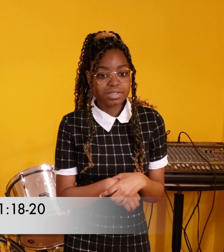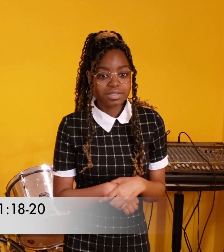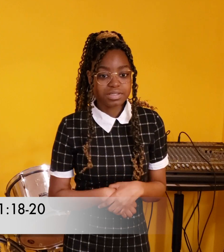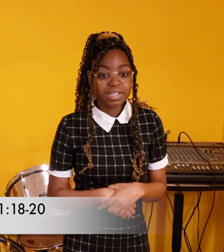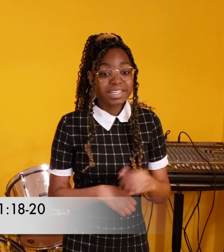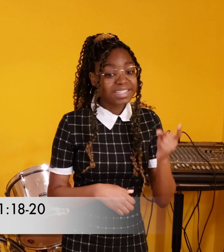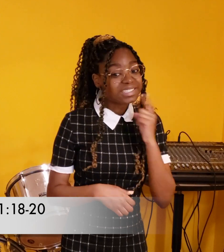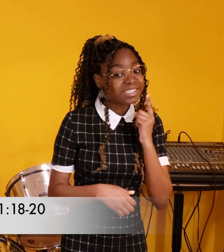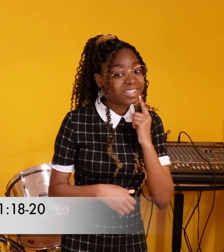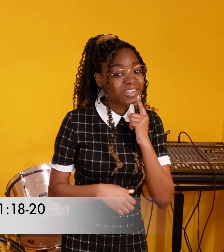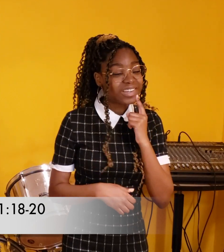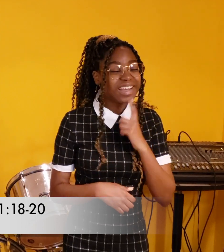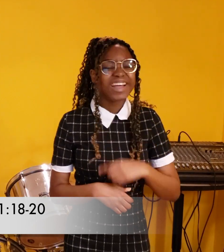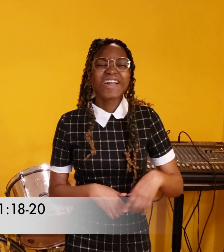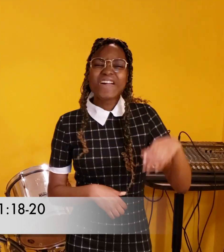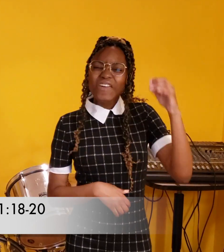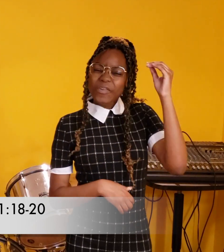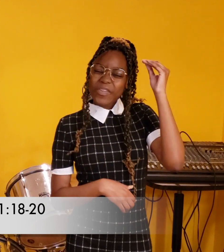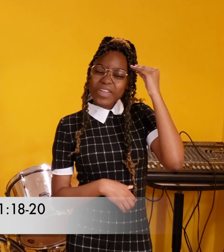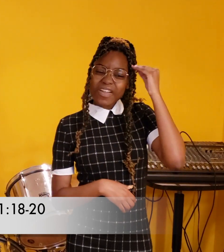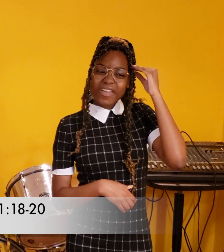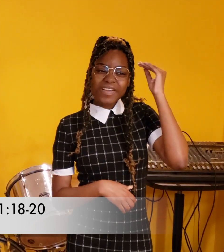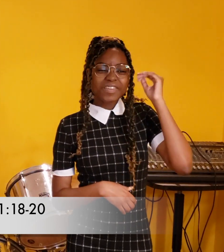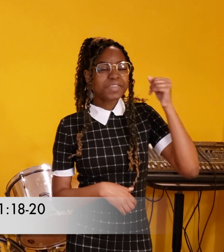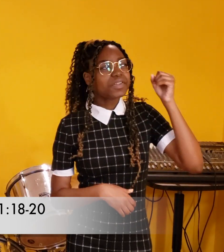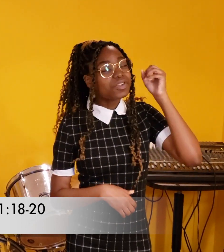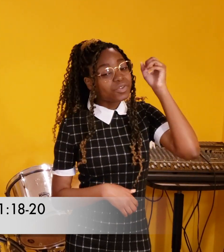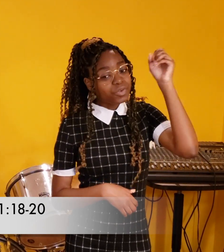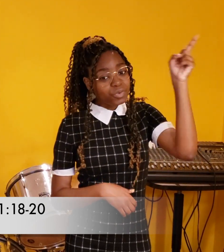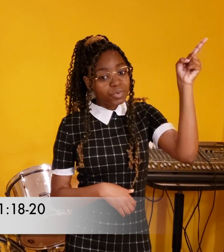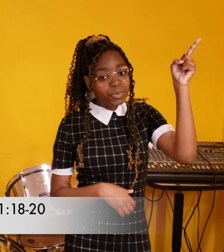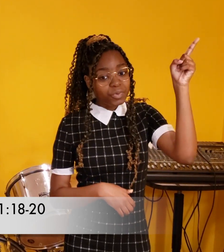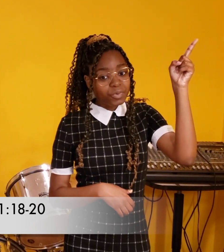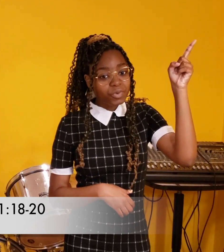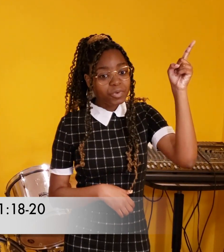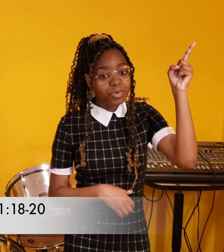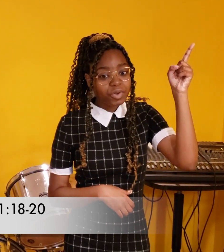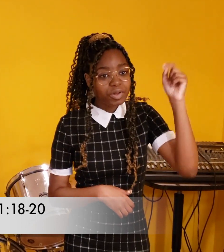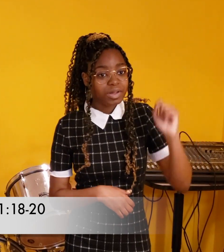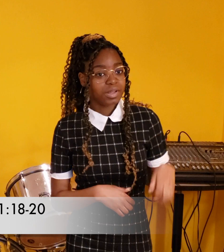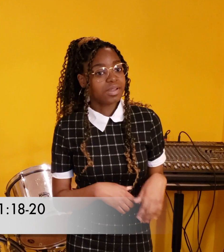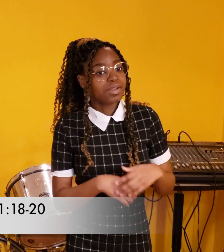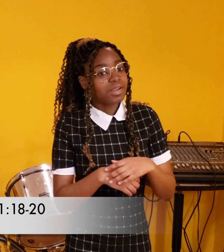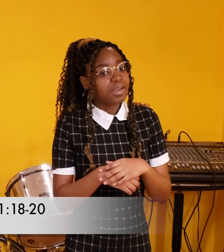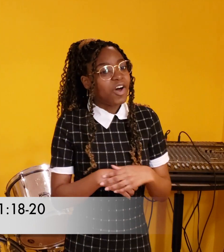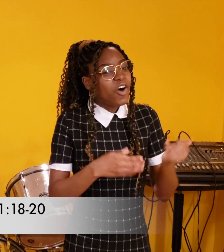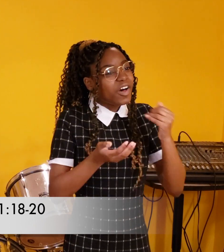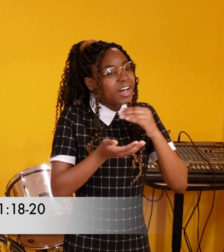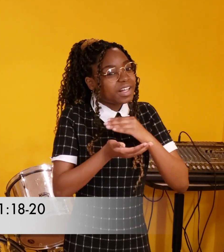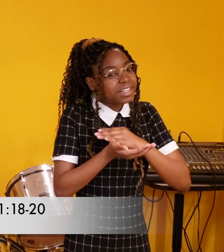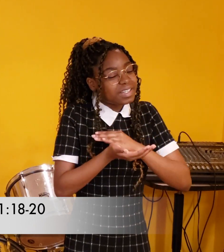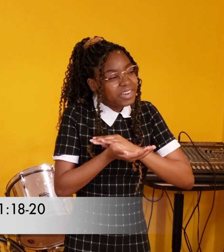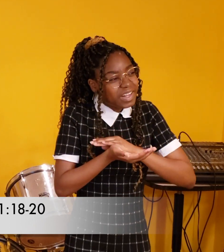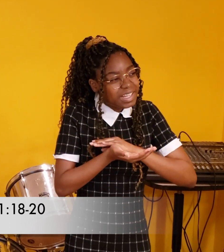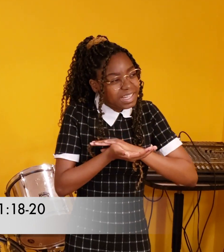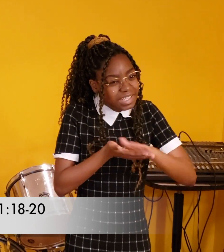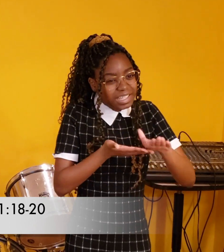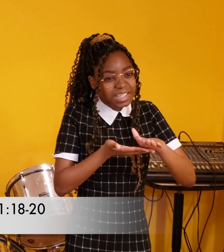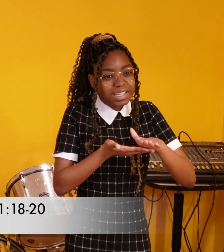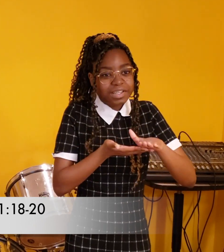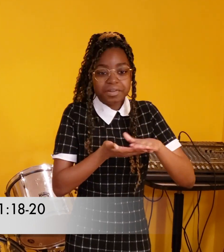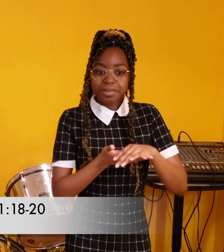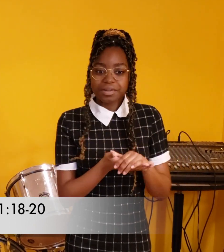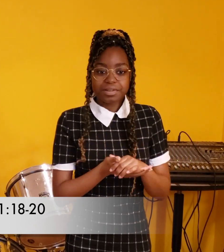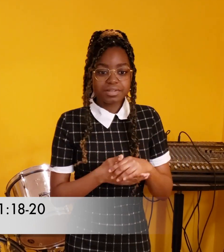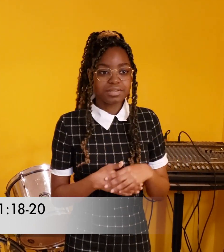1 Peter 1:18-20, and it says, "Knowing that you were not redeemed with corruptible things," you know, like silver or gold,